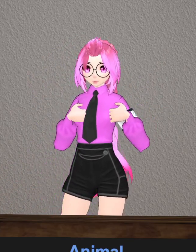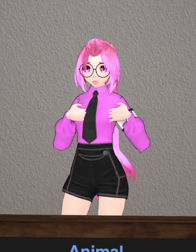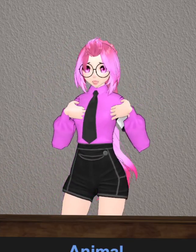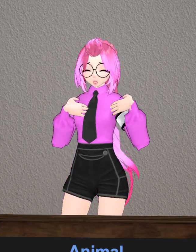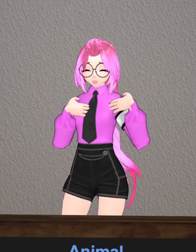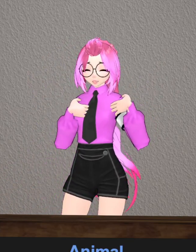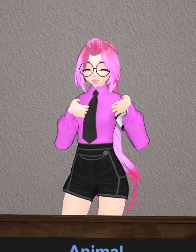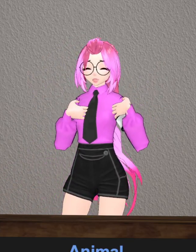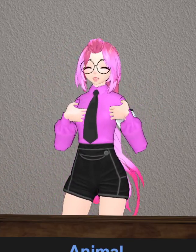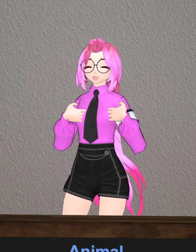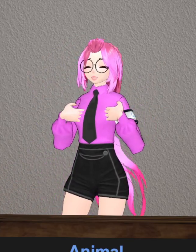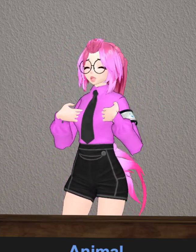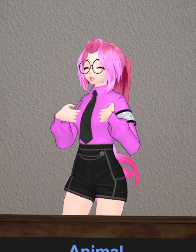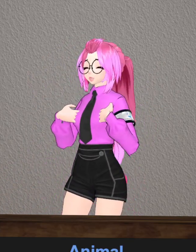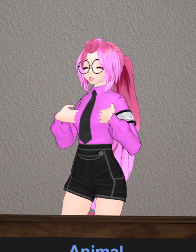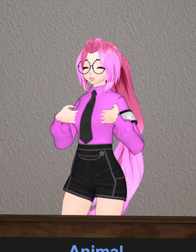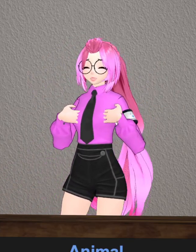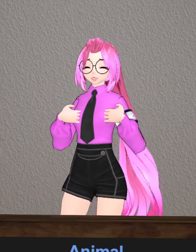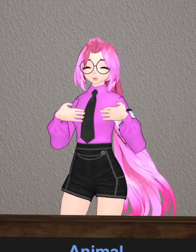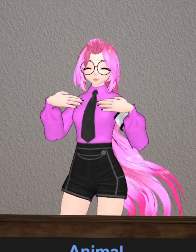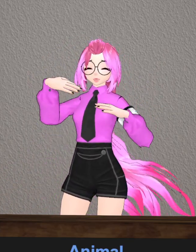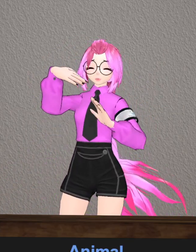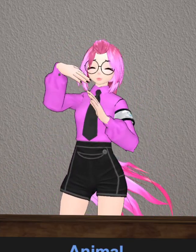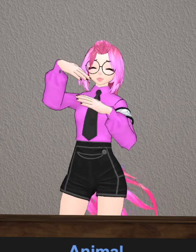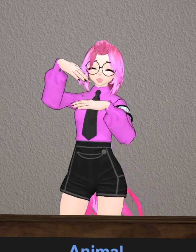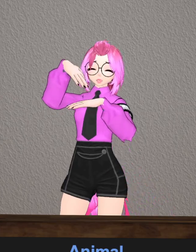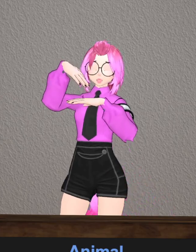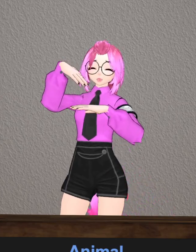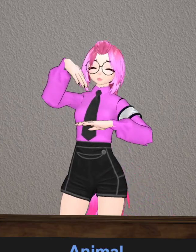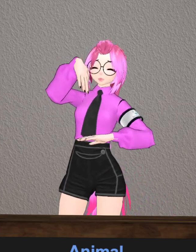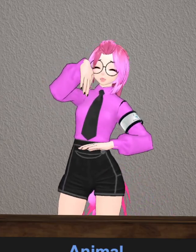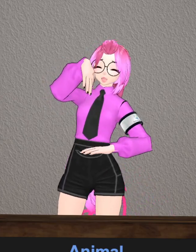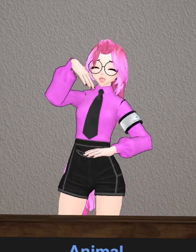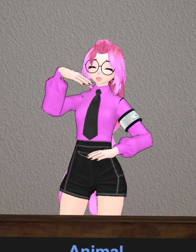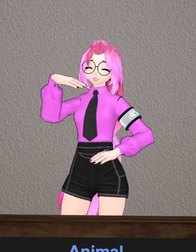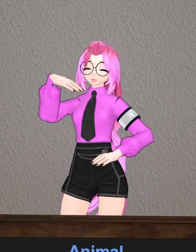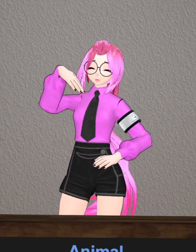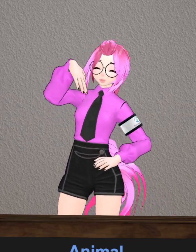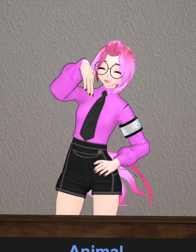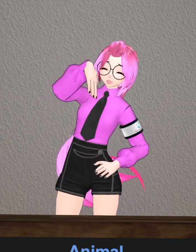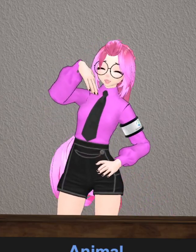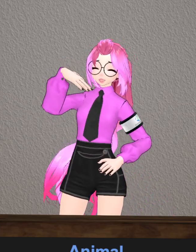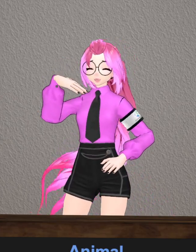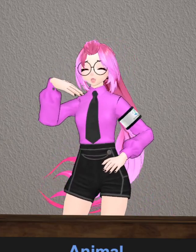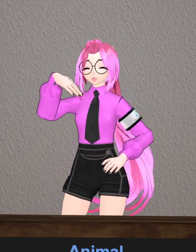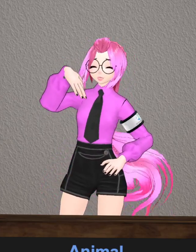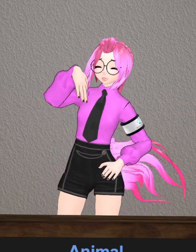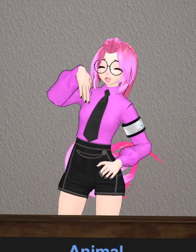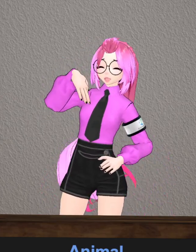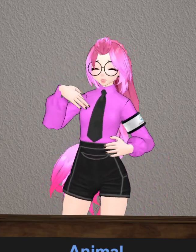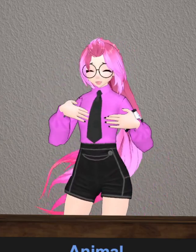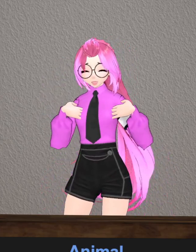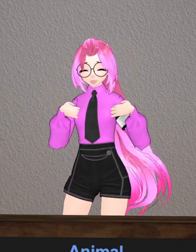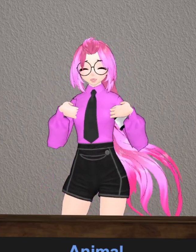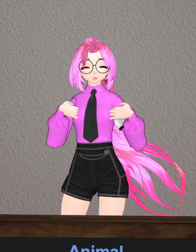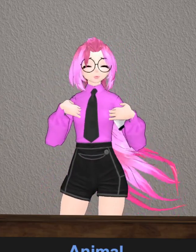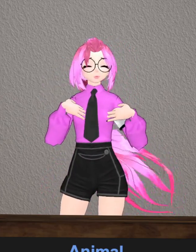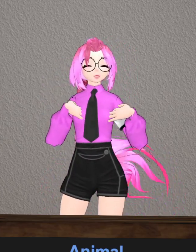put your fingertips on your chest, and you're gonna rock back and forth on your fingertip. So you